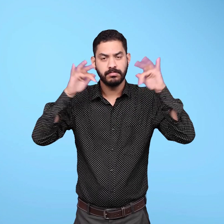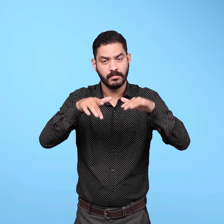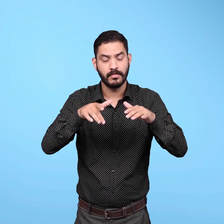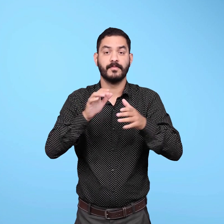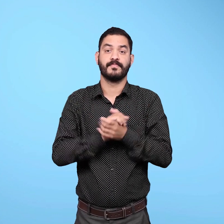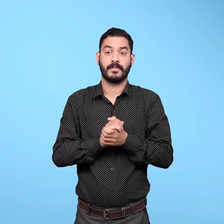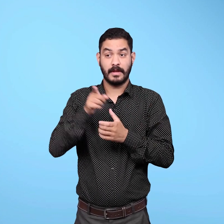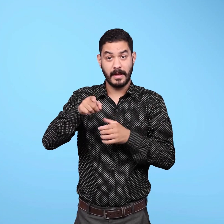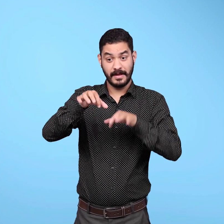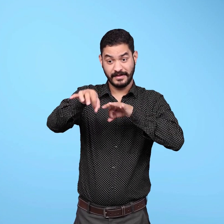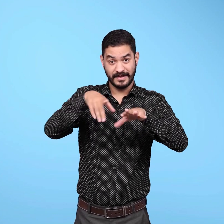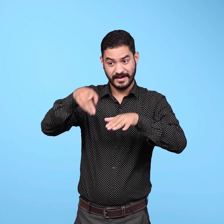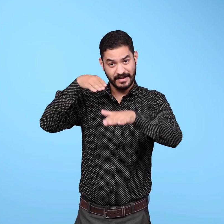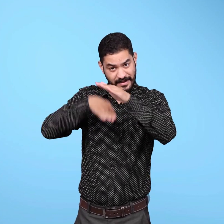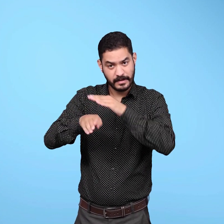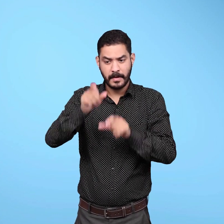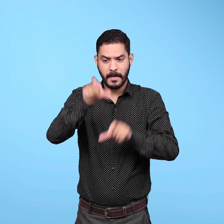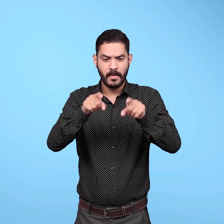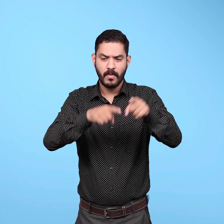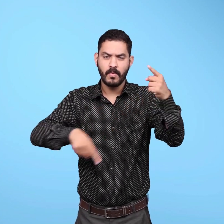areas provided food for people in the city.